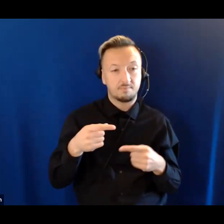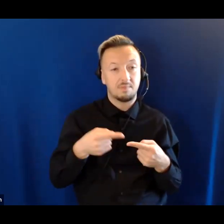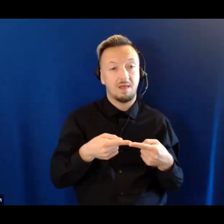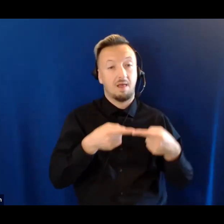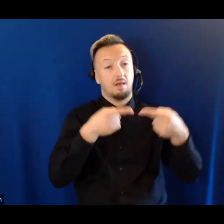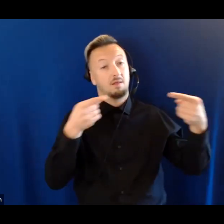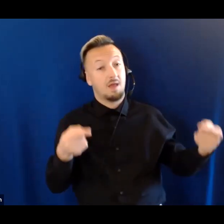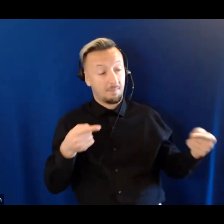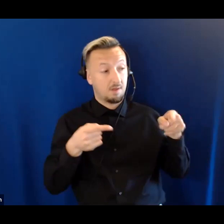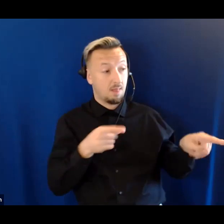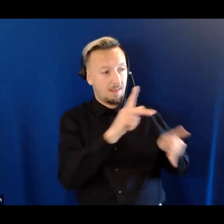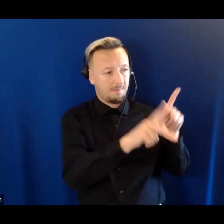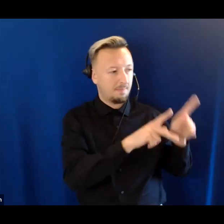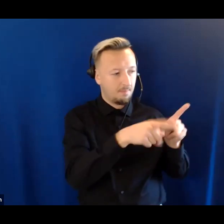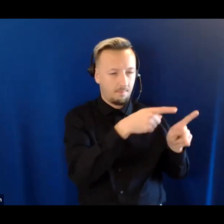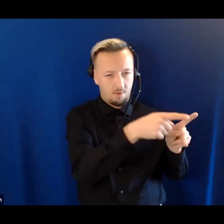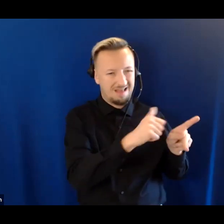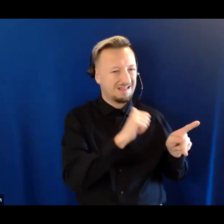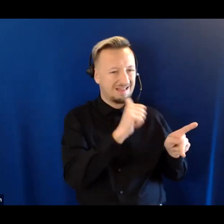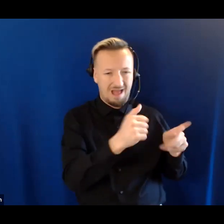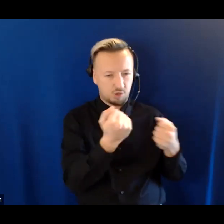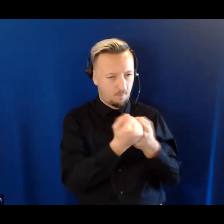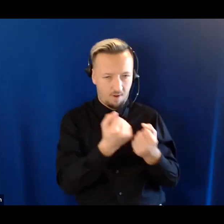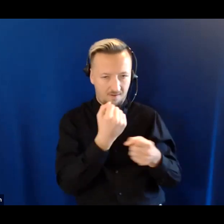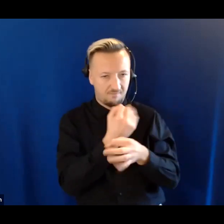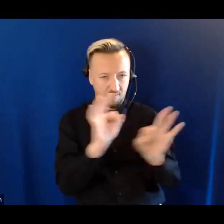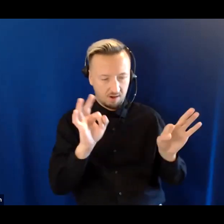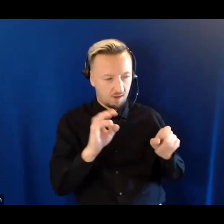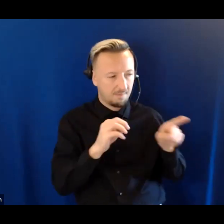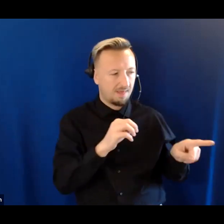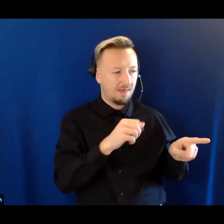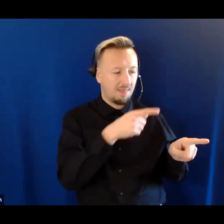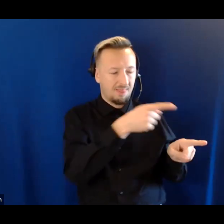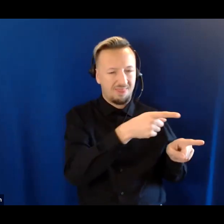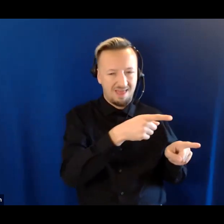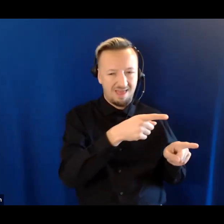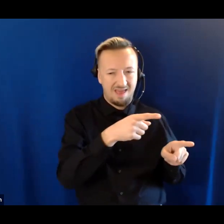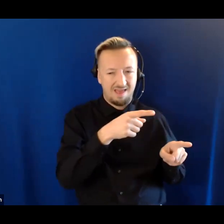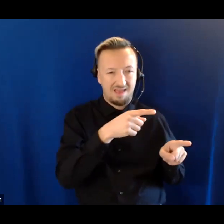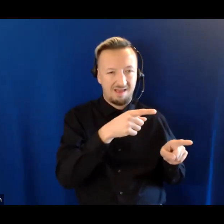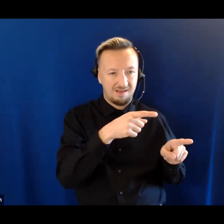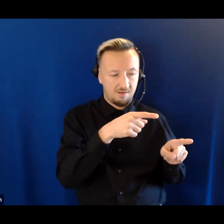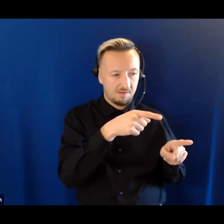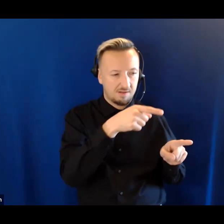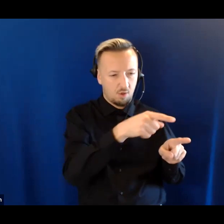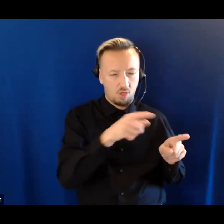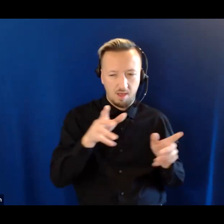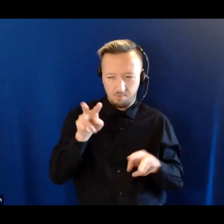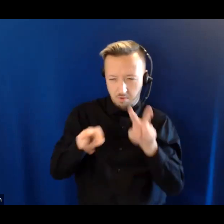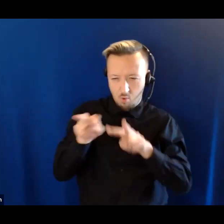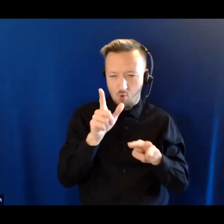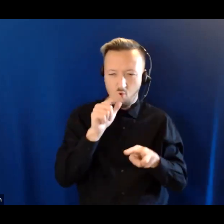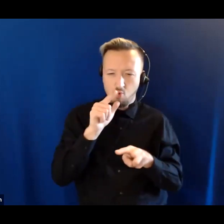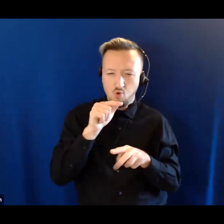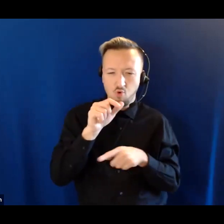cold and calculated. They are people that groom Supreme Court justices and identify them while they're in high school. They have think